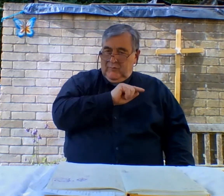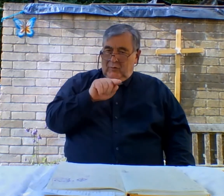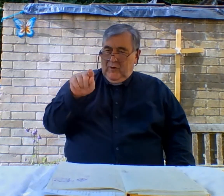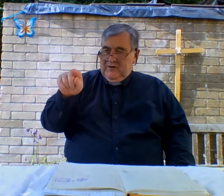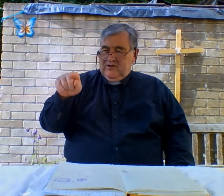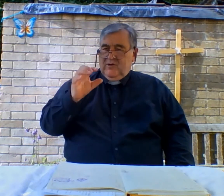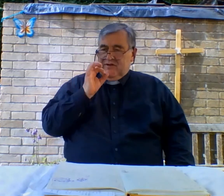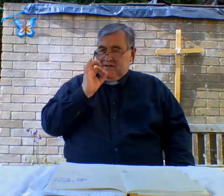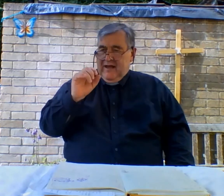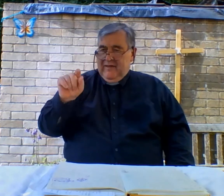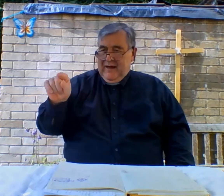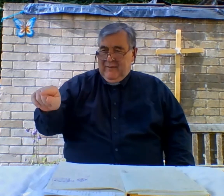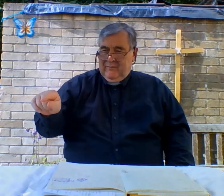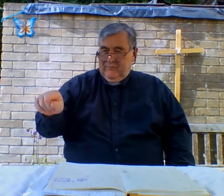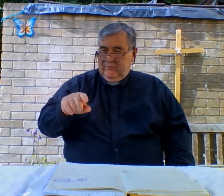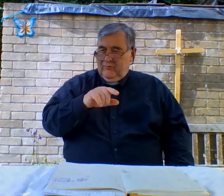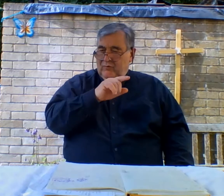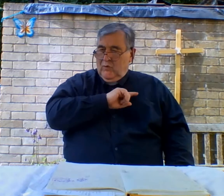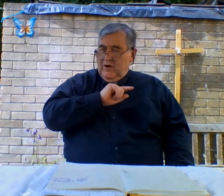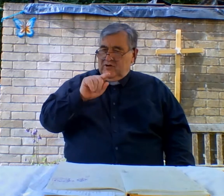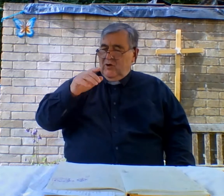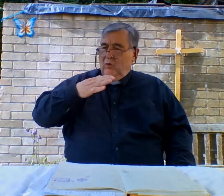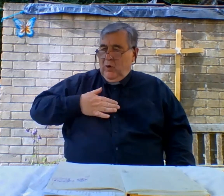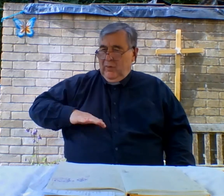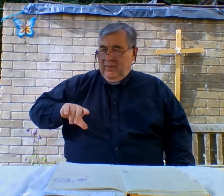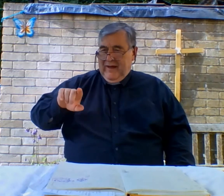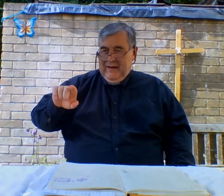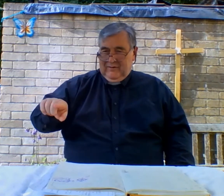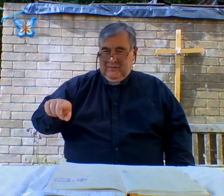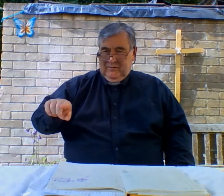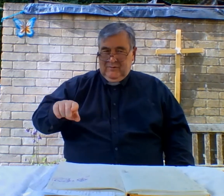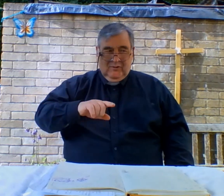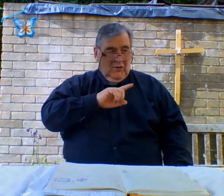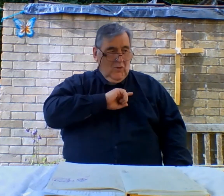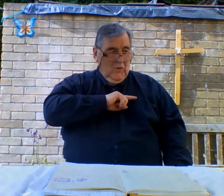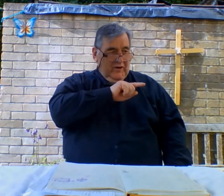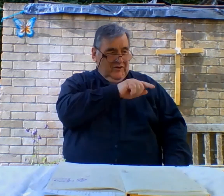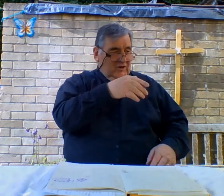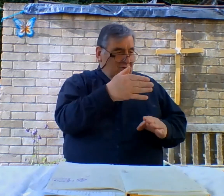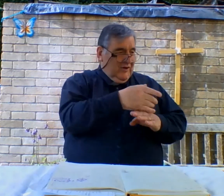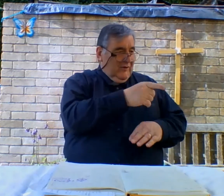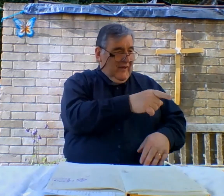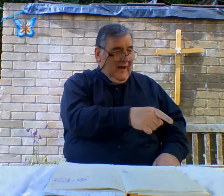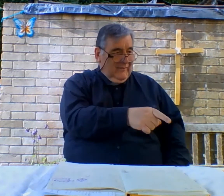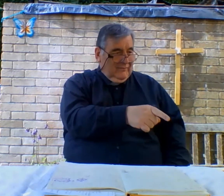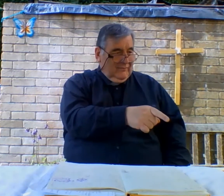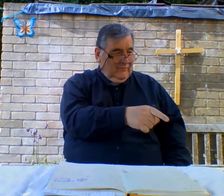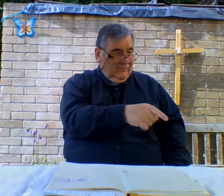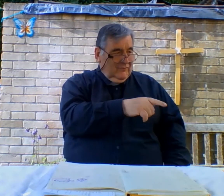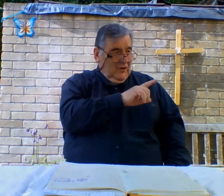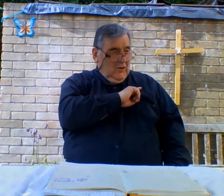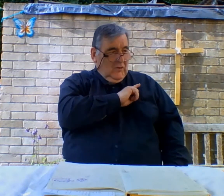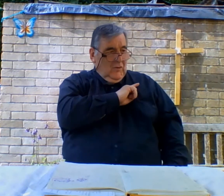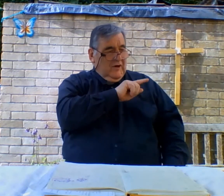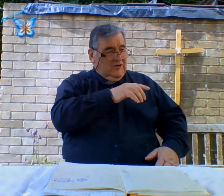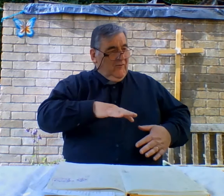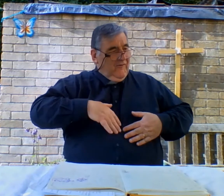Why did you say that? Why do you want that? Why did you do that? Why do you